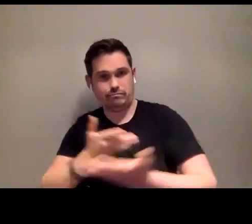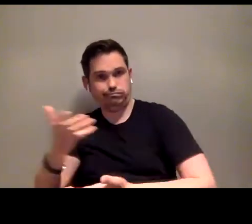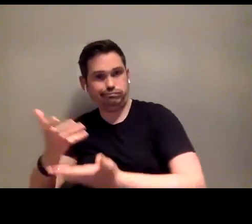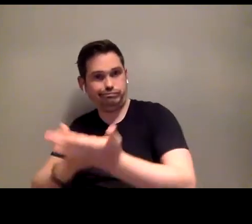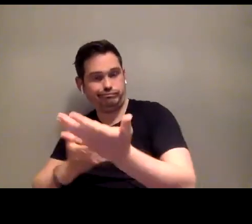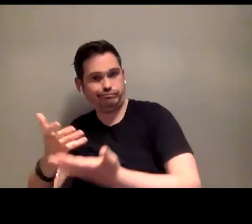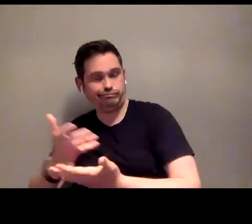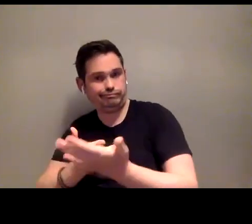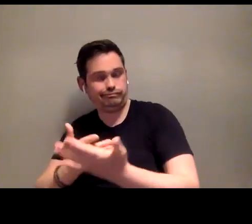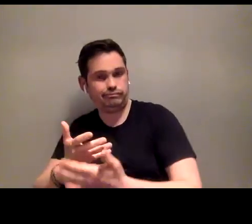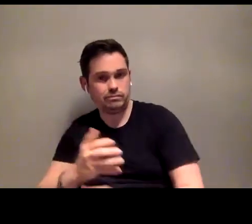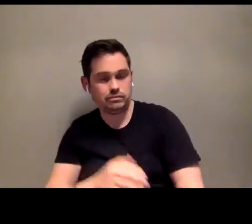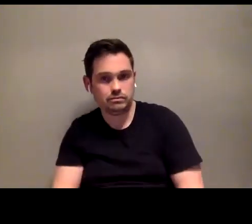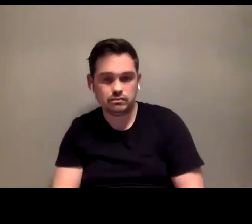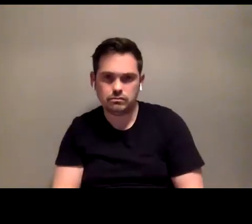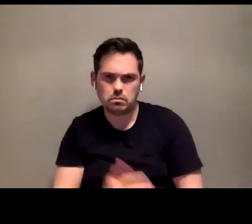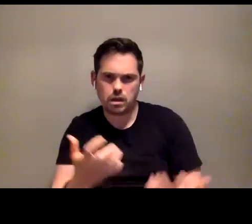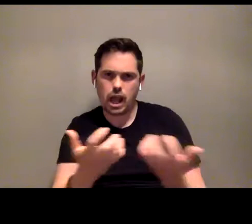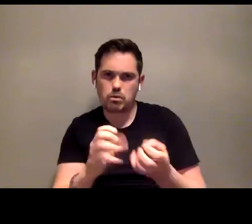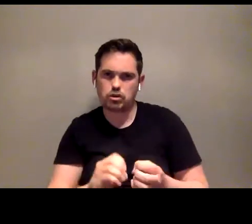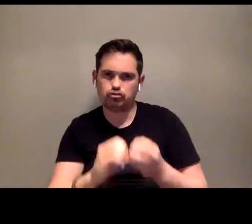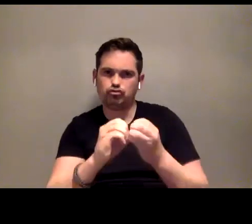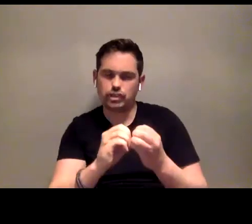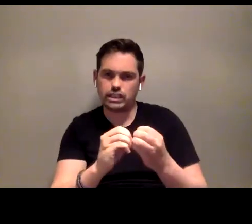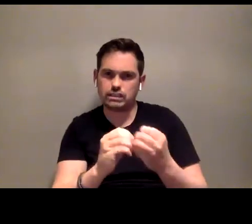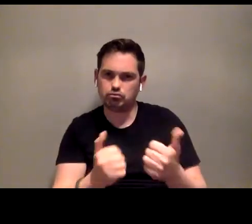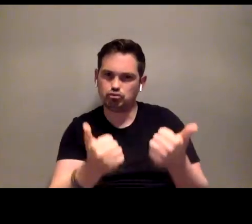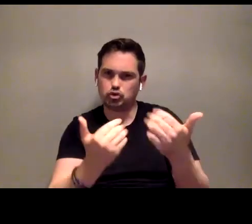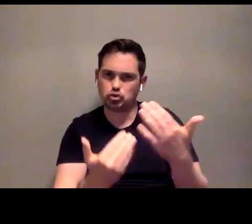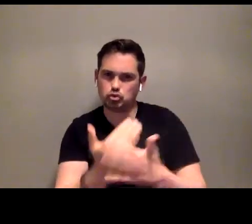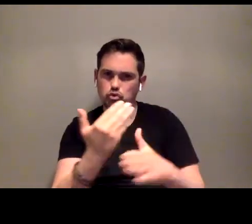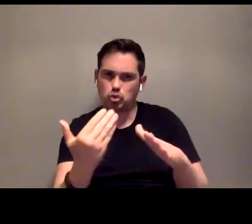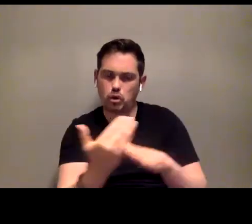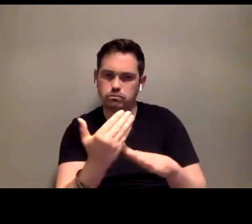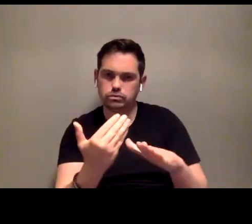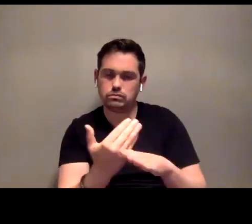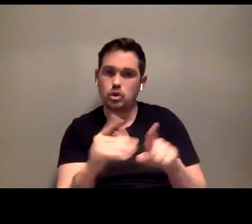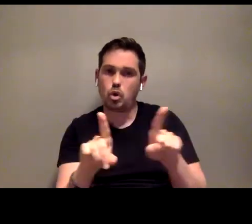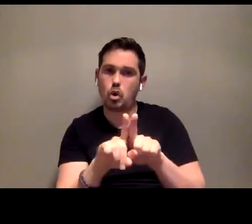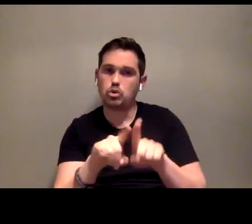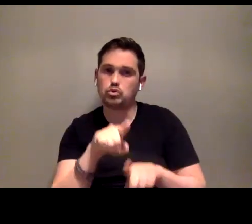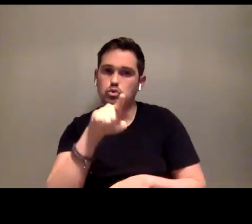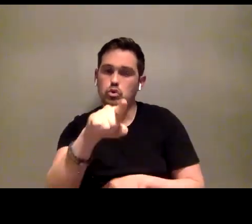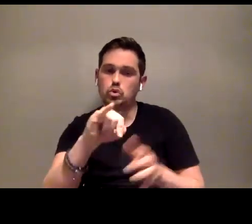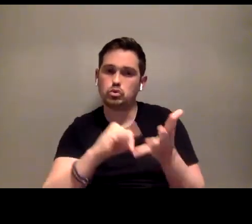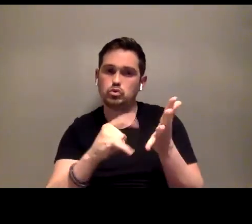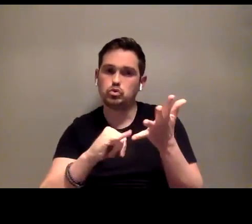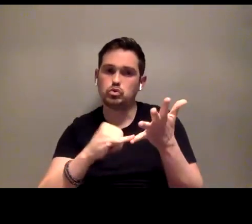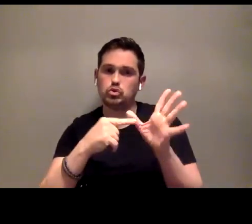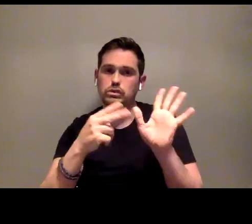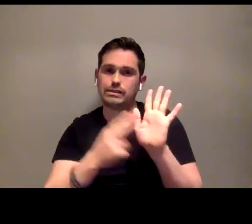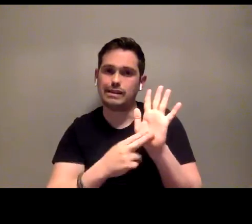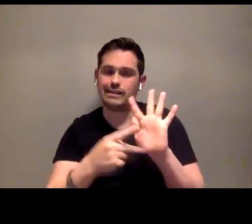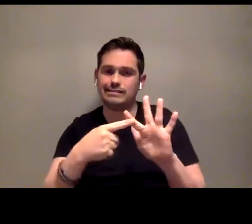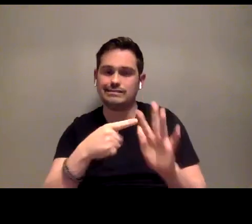going to do to create these good new jobs? Secondly, Susanne mentioned the care campaign, Unite